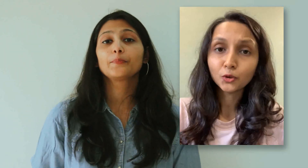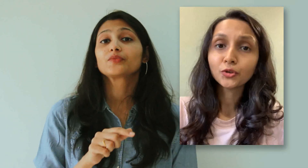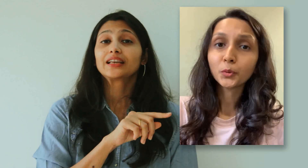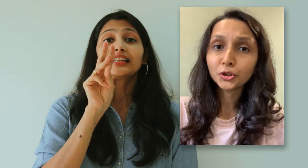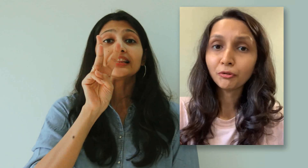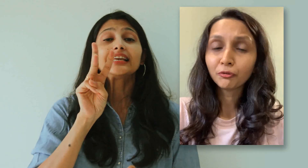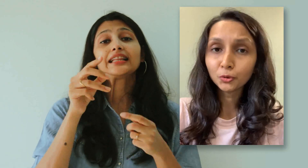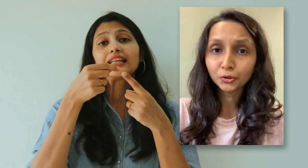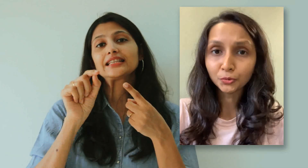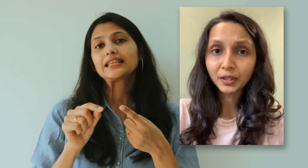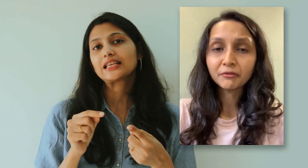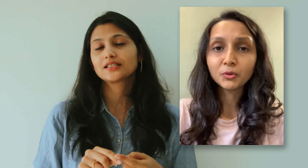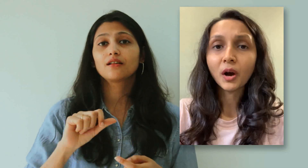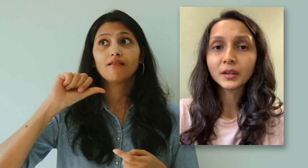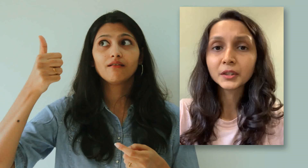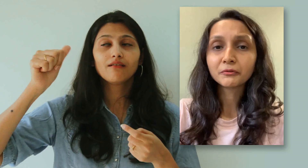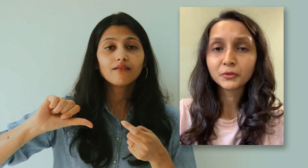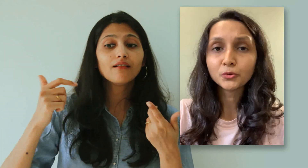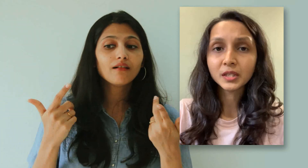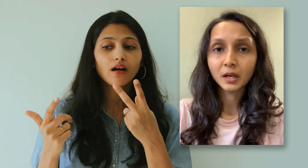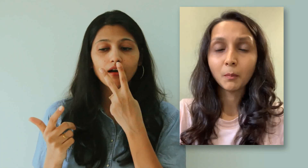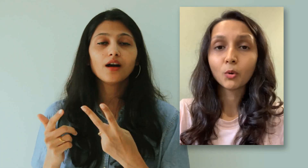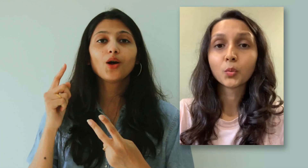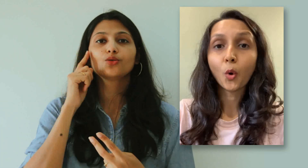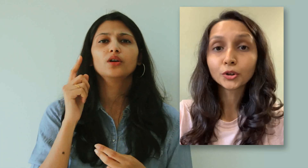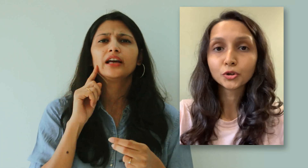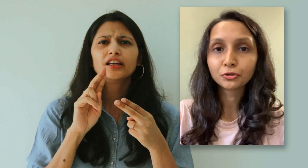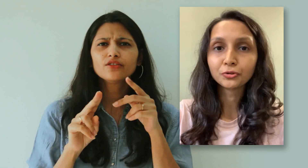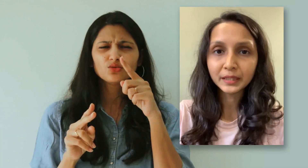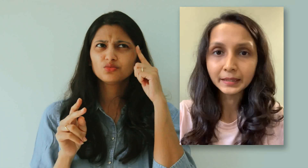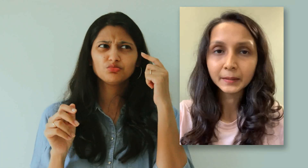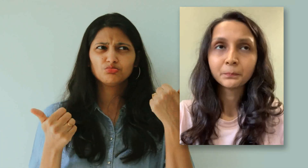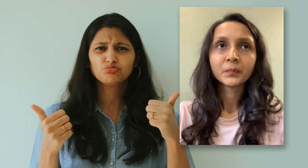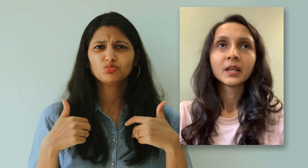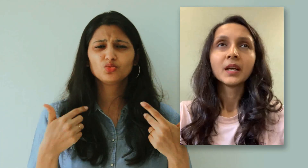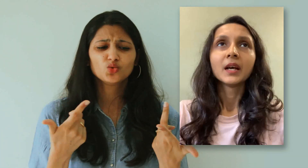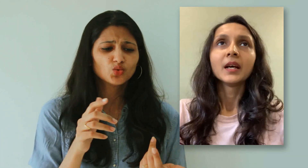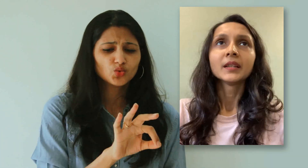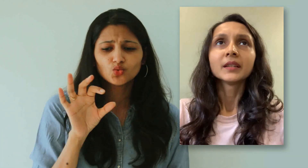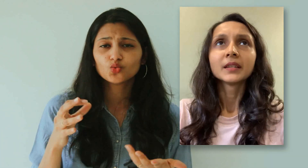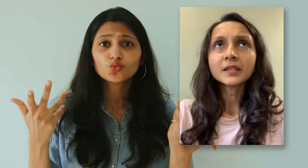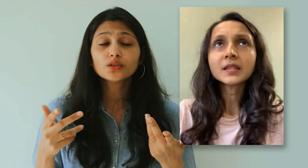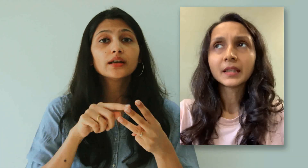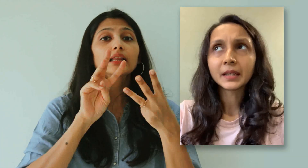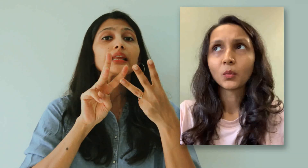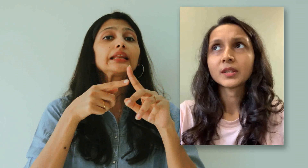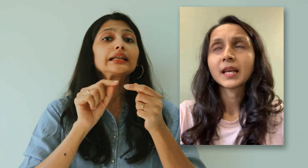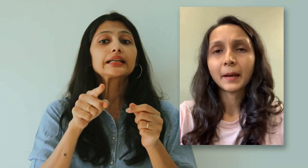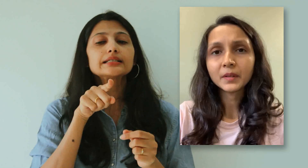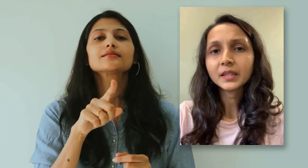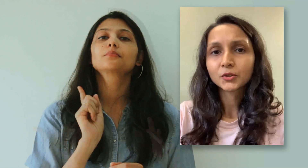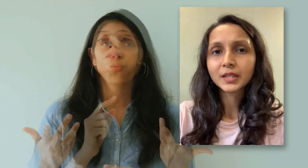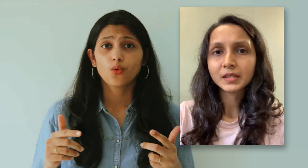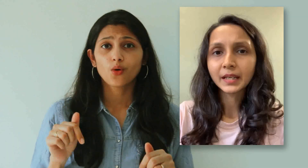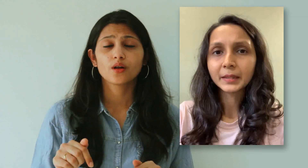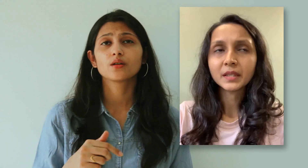tests that you should put your food through if you are confused about what should you eat. Here's the thing, what is